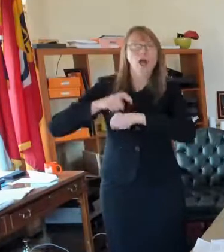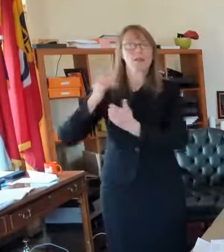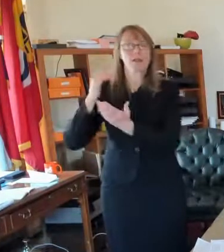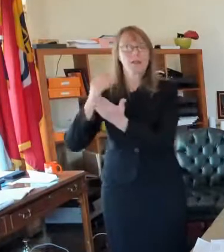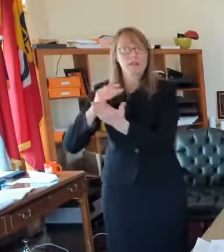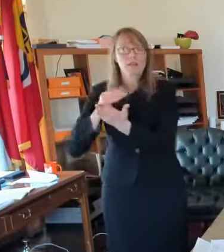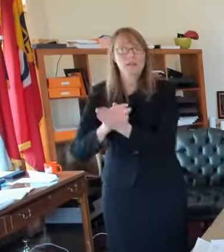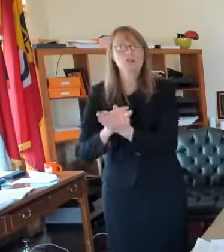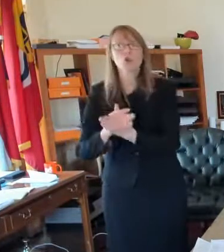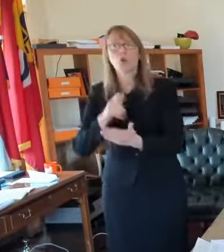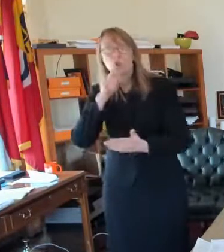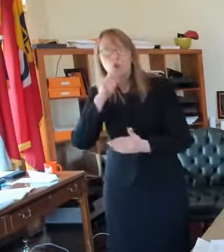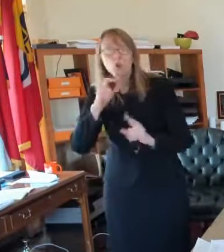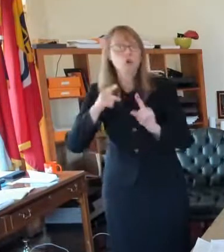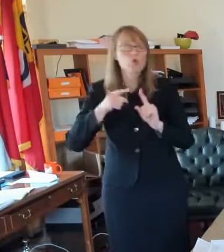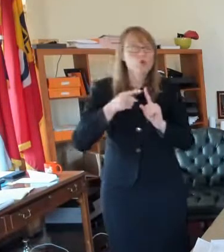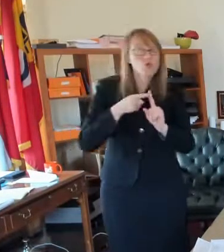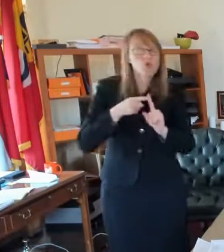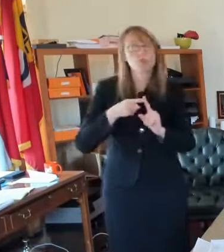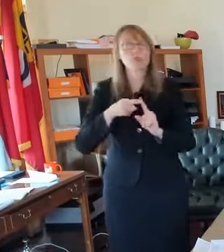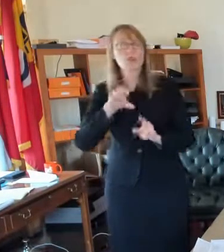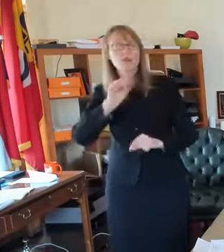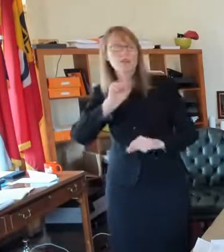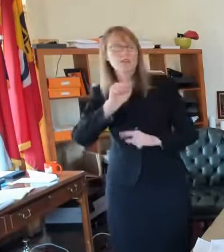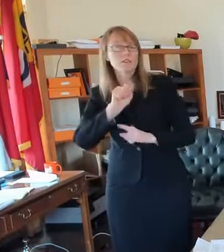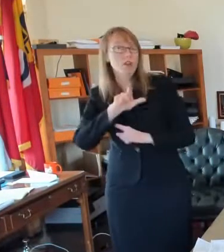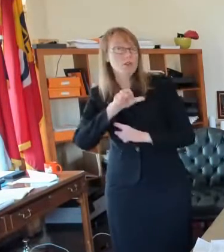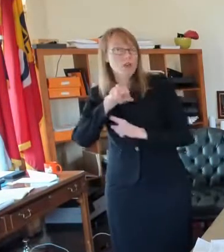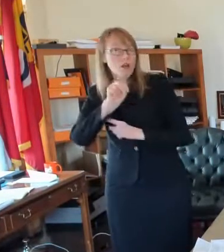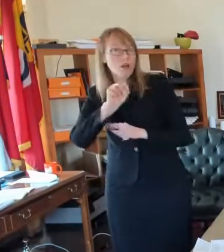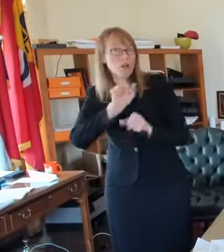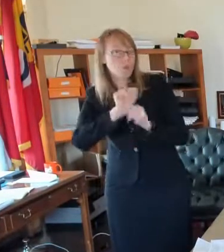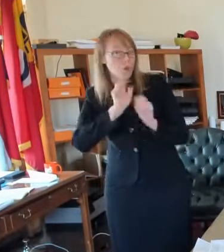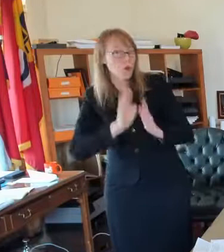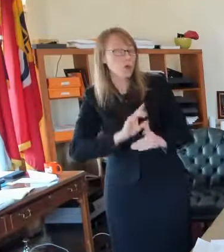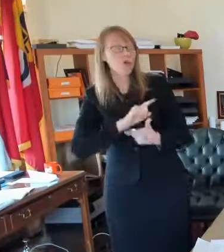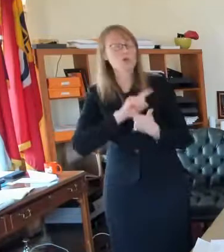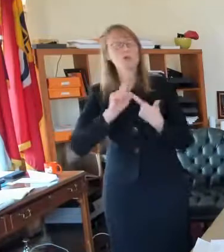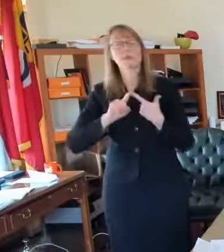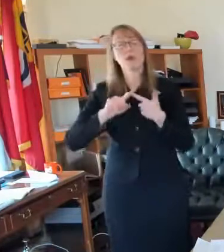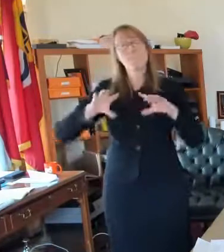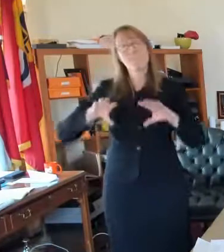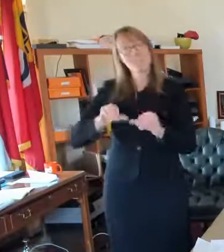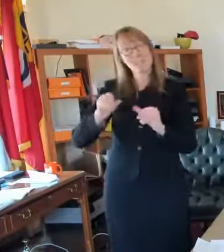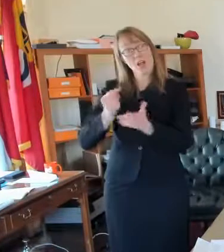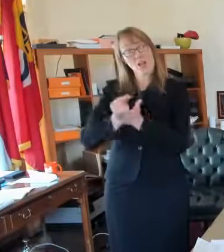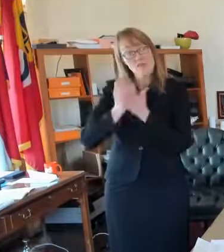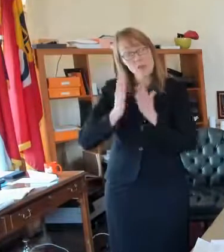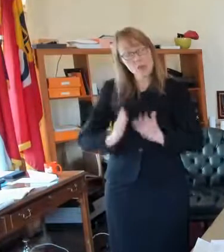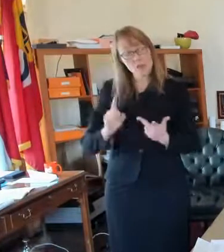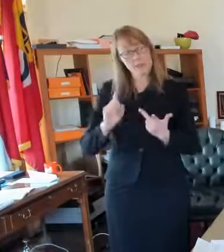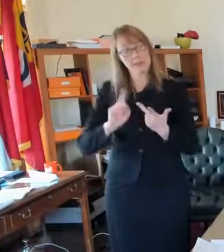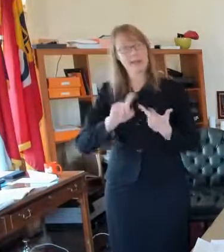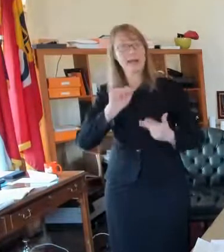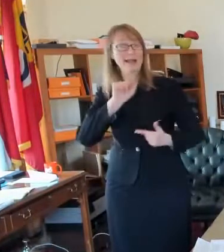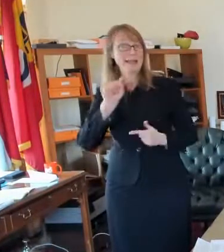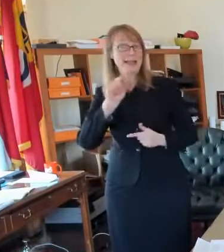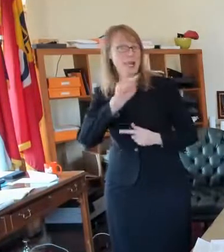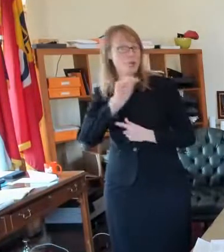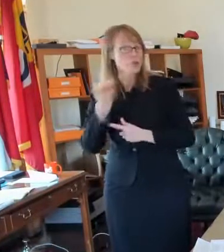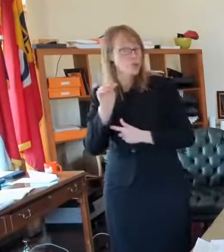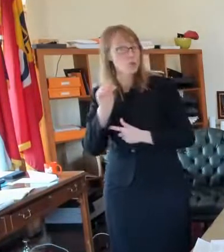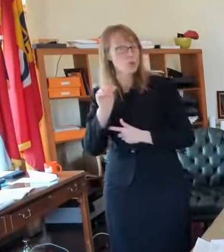salon workers, massage therapists, tattoo artists. All of those folks fall into